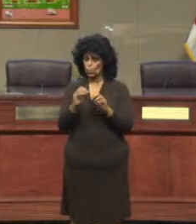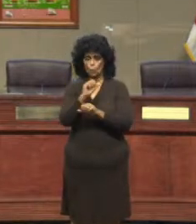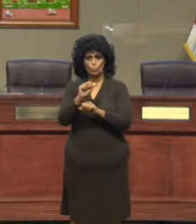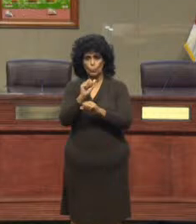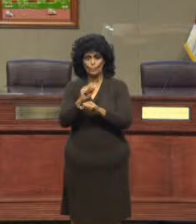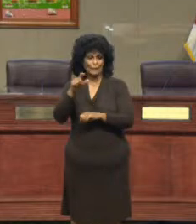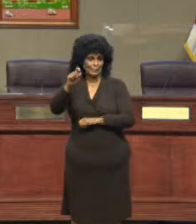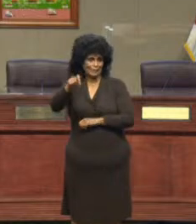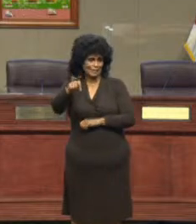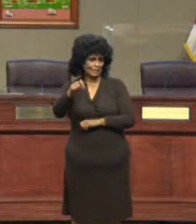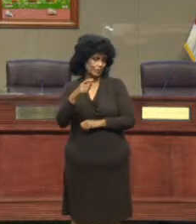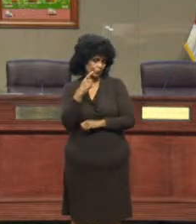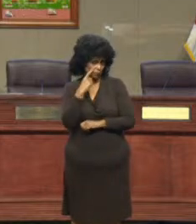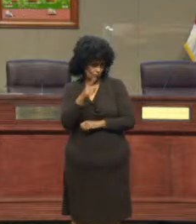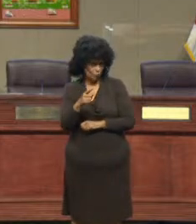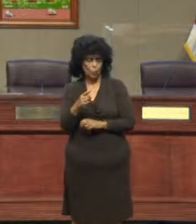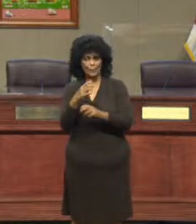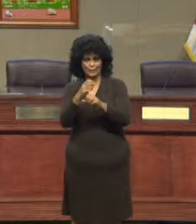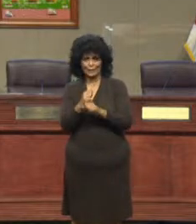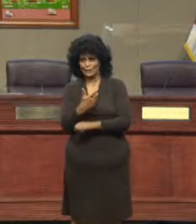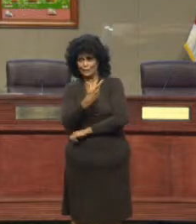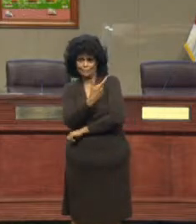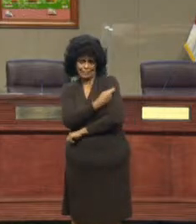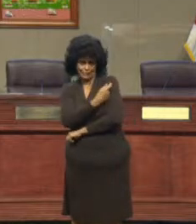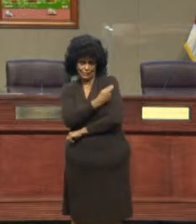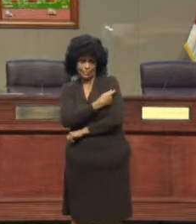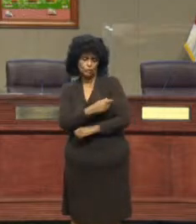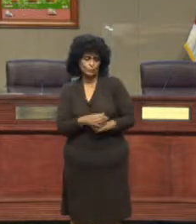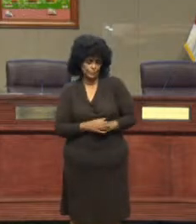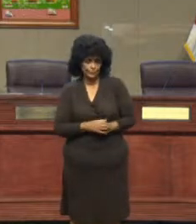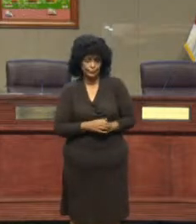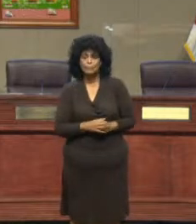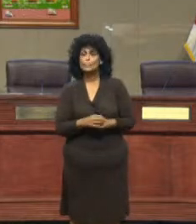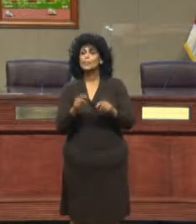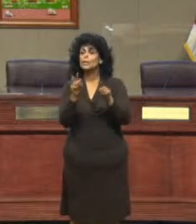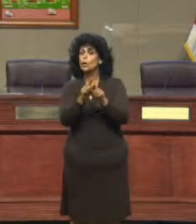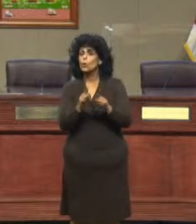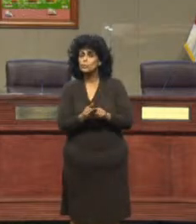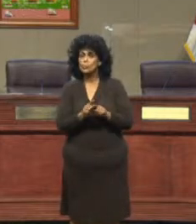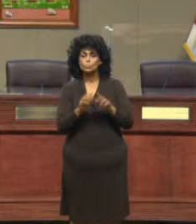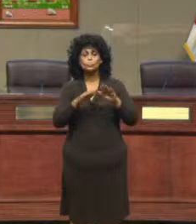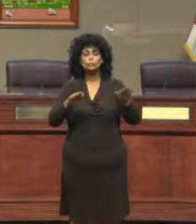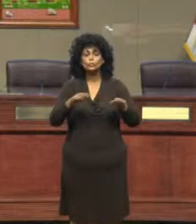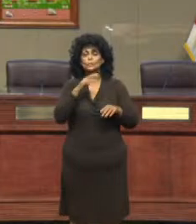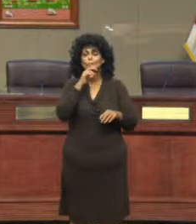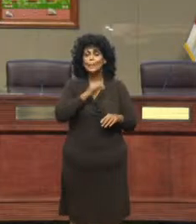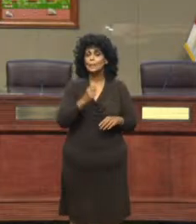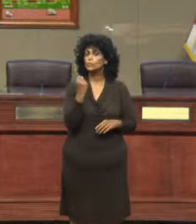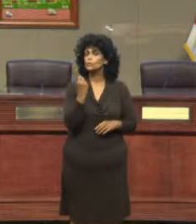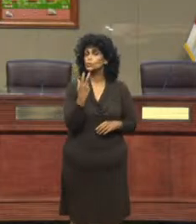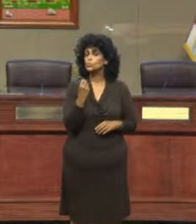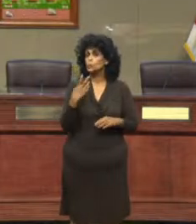necessary for getting a vaccination as well. With children 12 years and up,